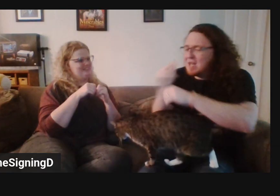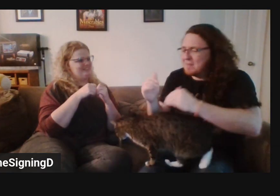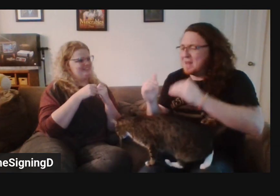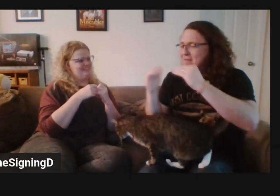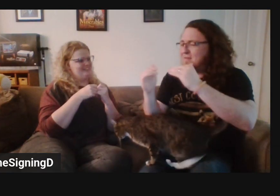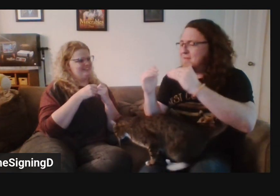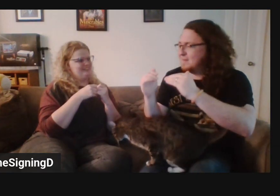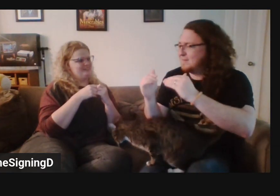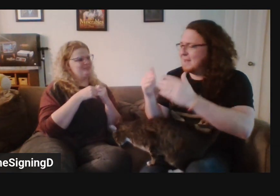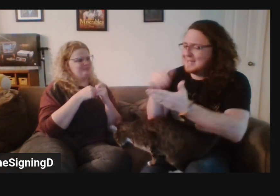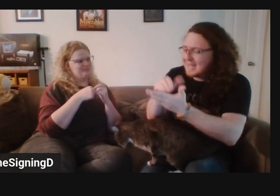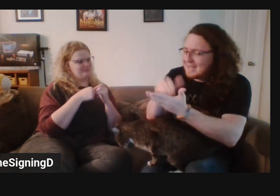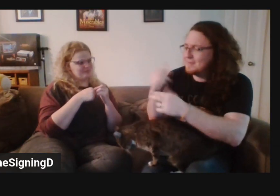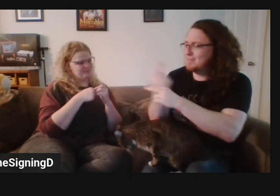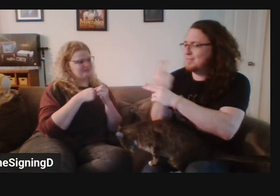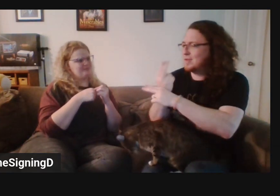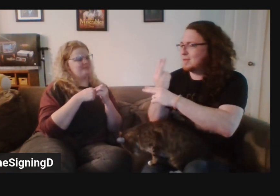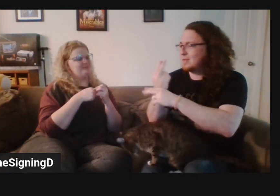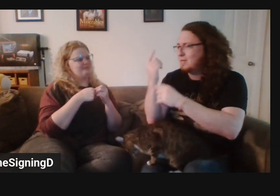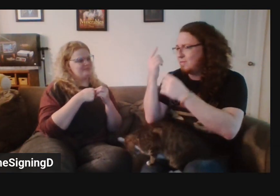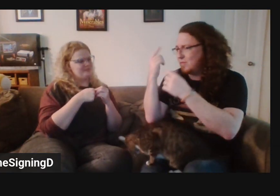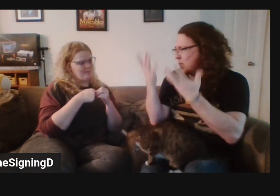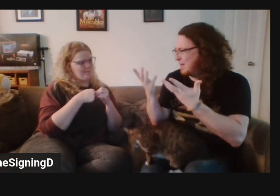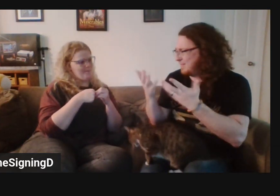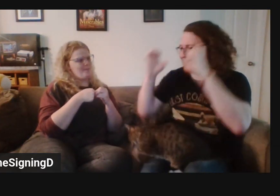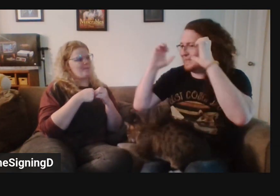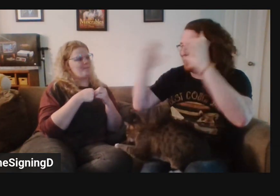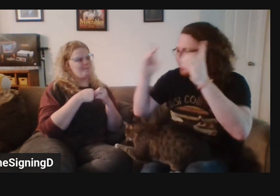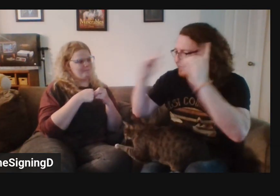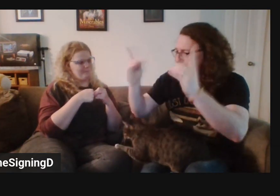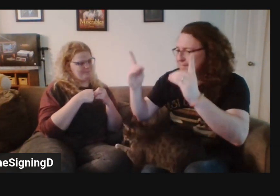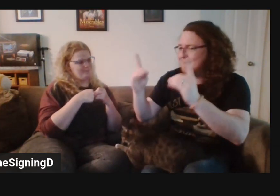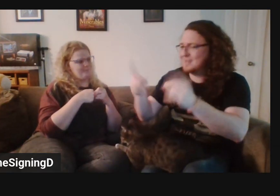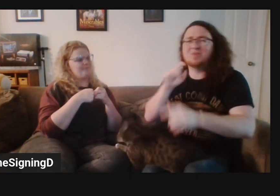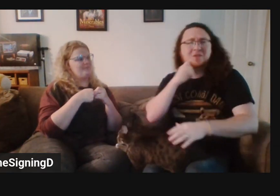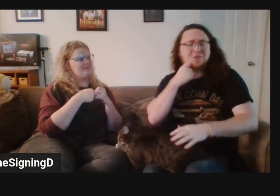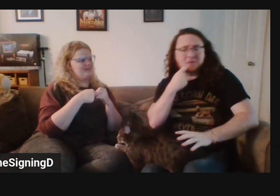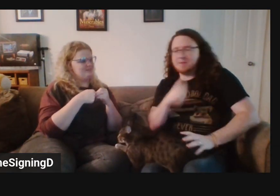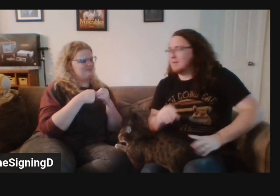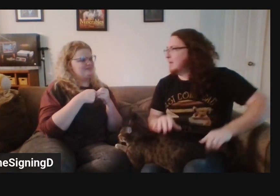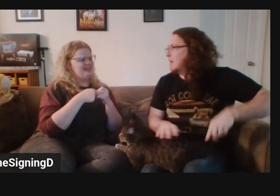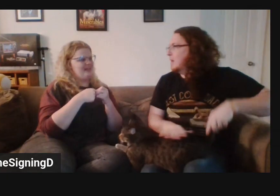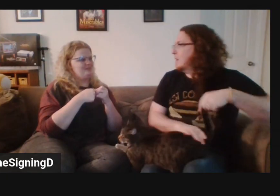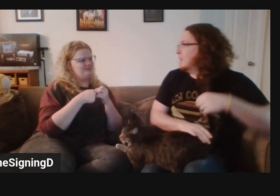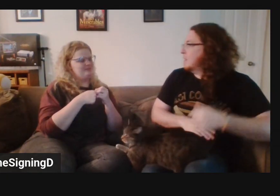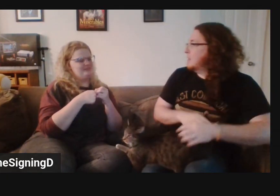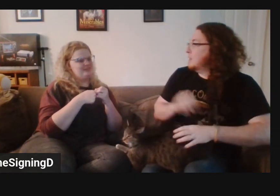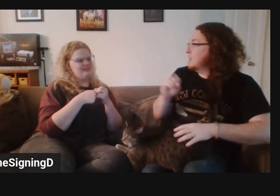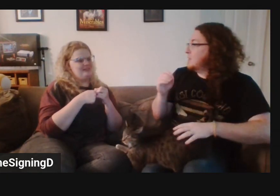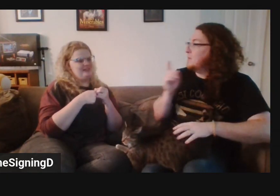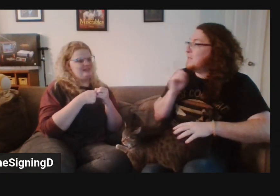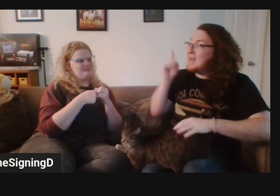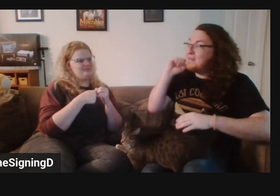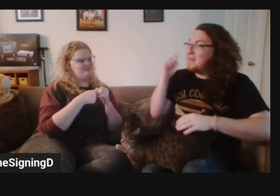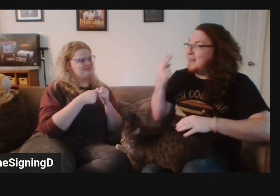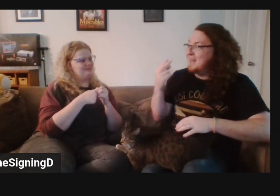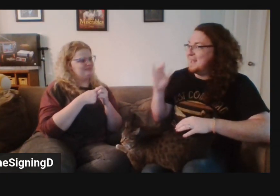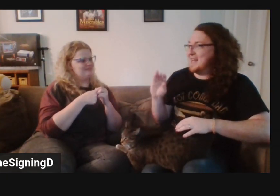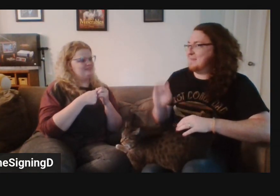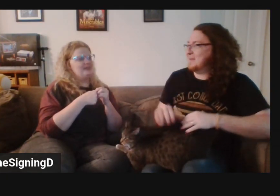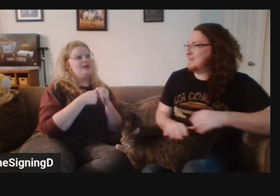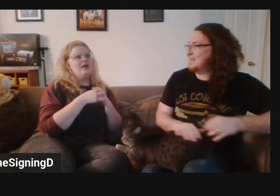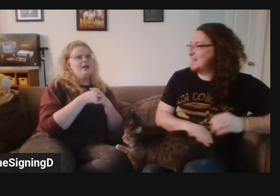platform. Again, you're using this platform to educate everyone, right? It's really cool. Yeah. So deaf